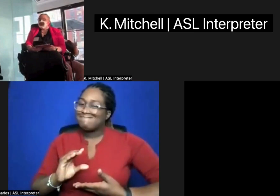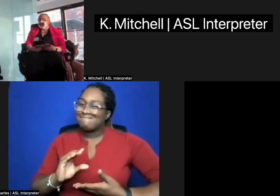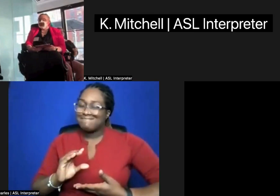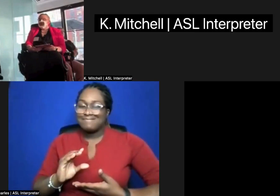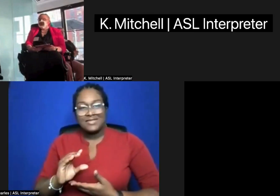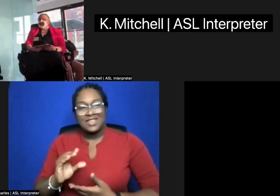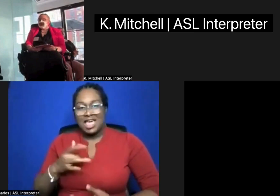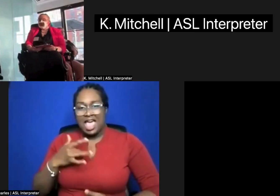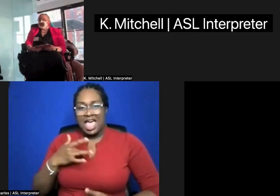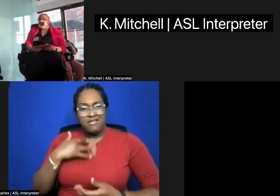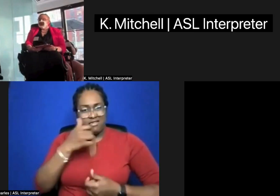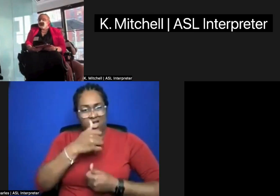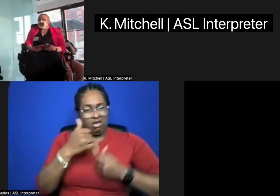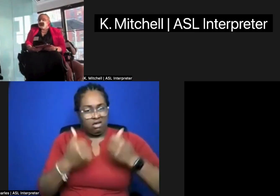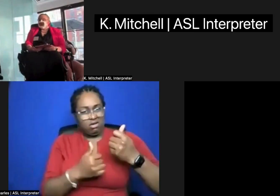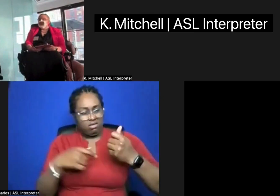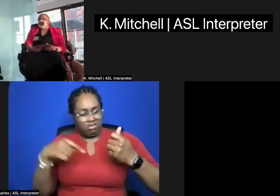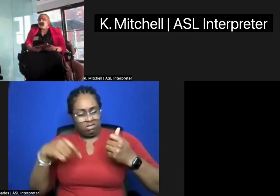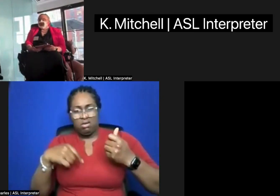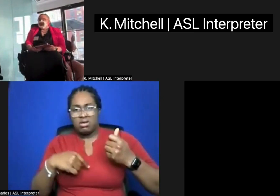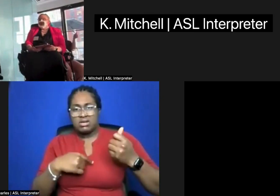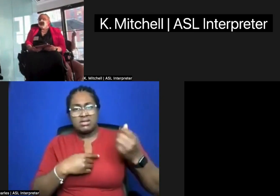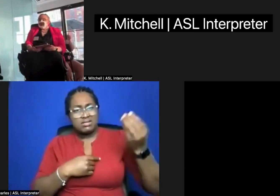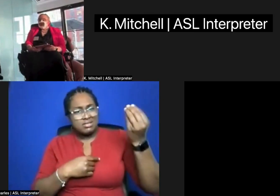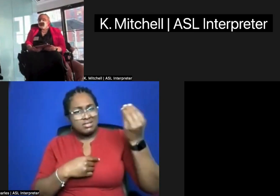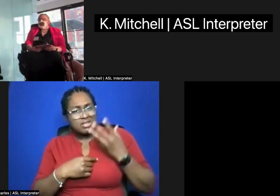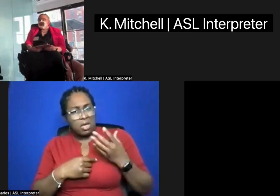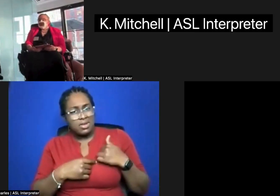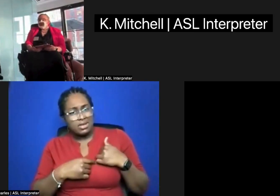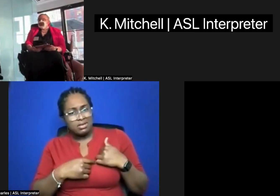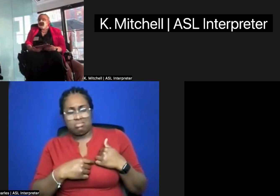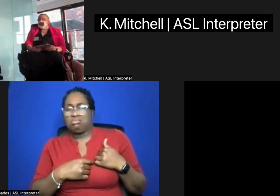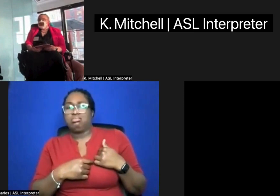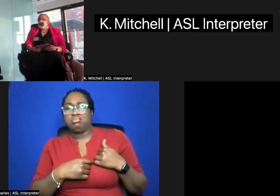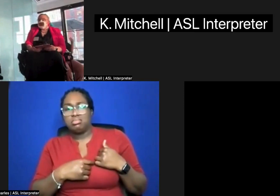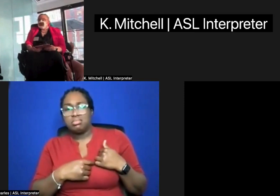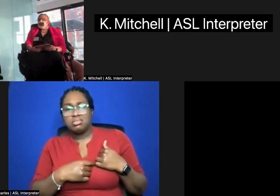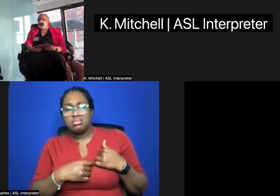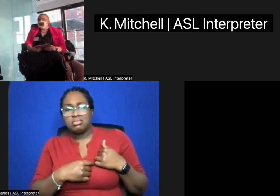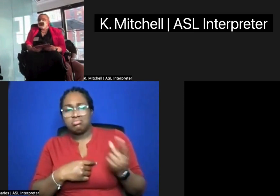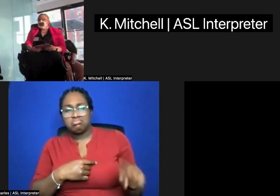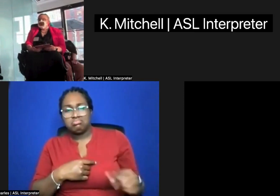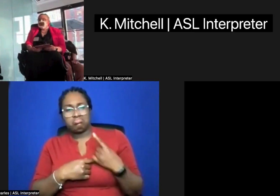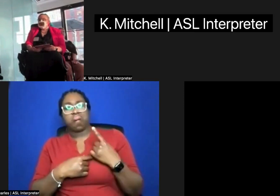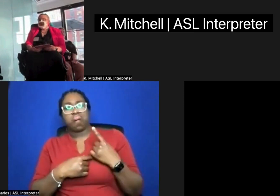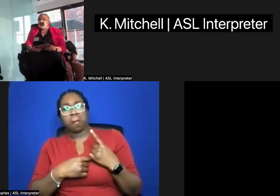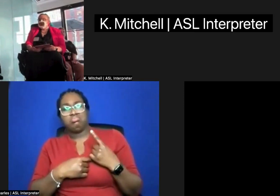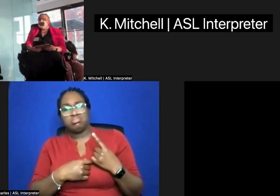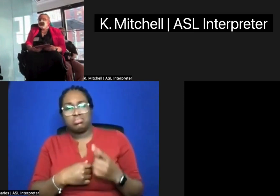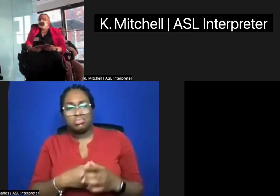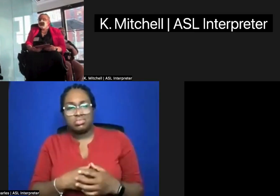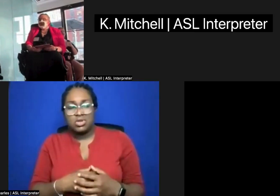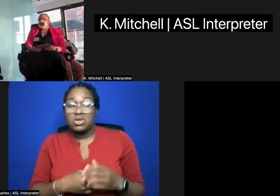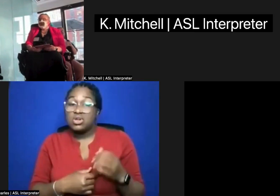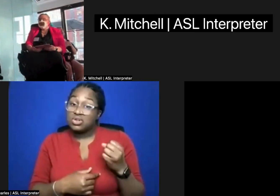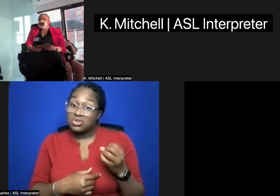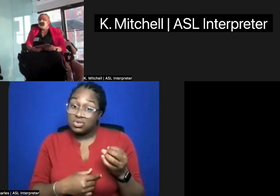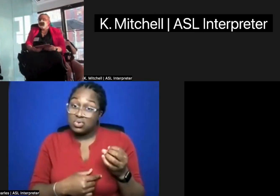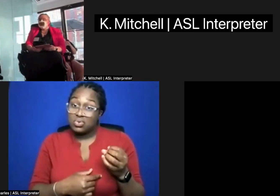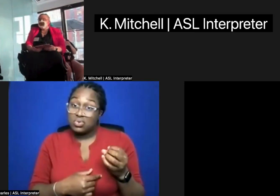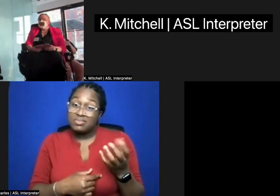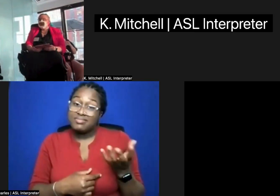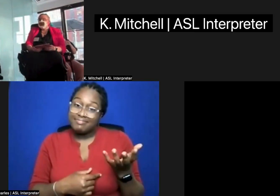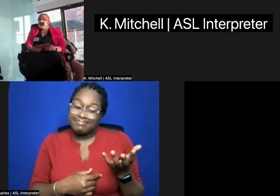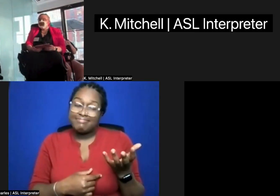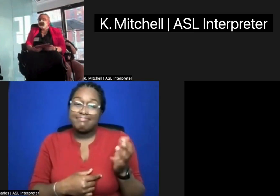subordinate had told them how it is, I think rubbed them the wrong way. So that